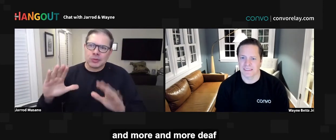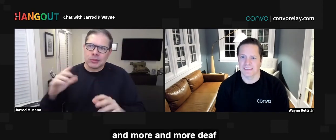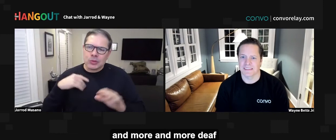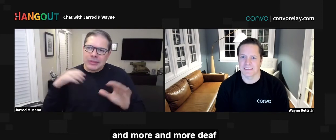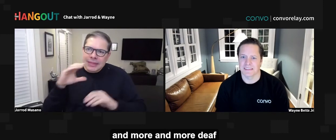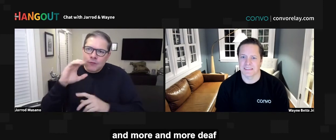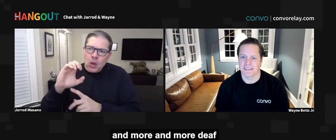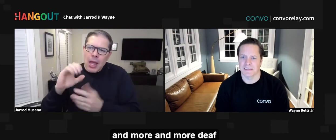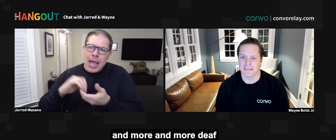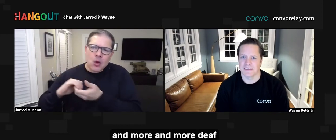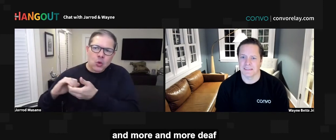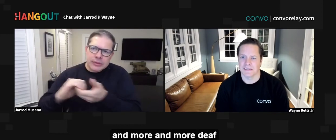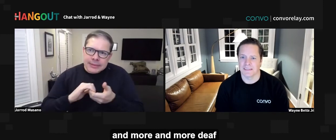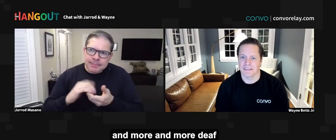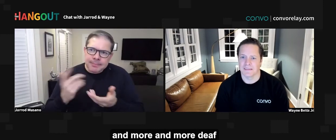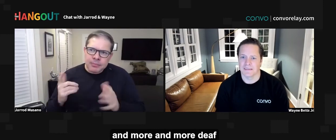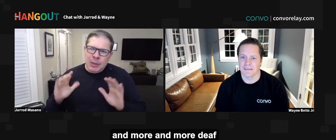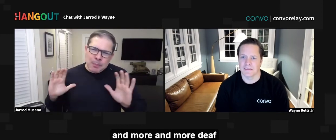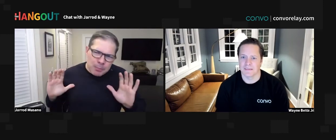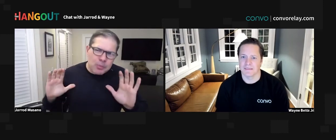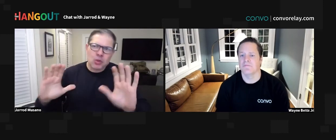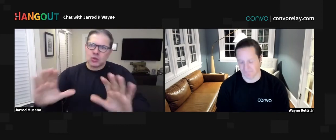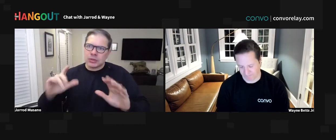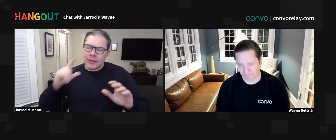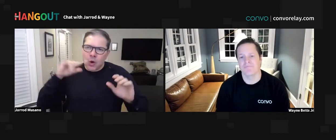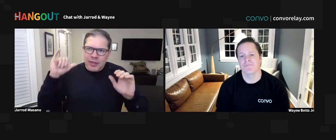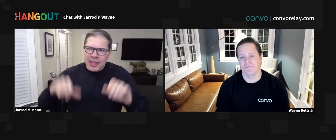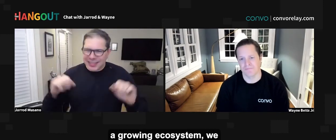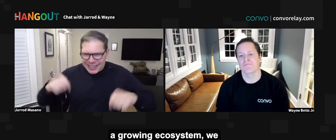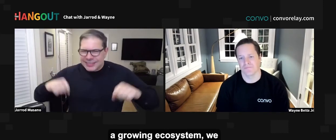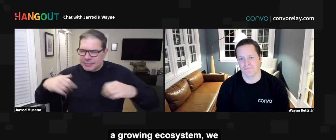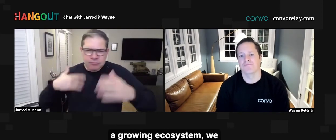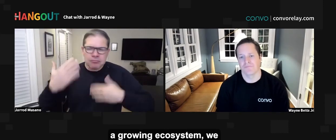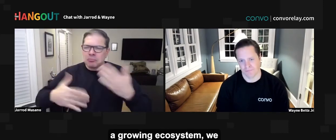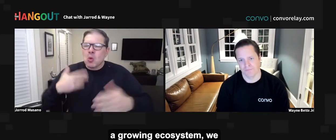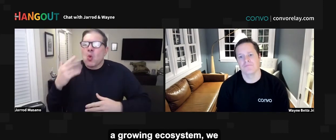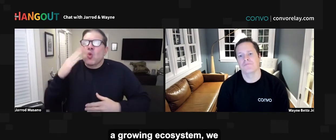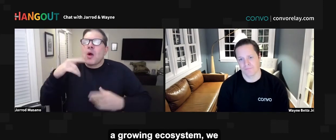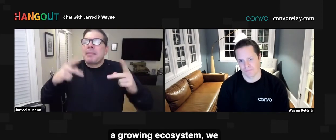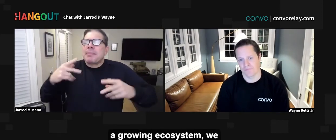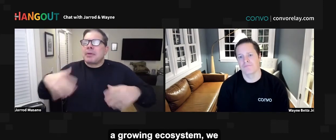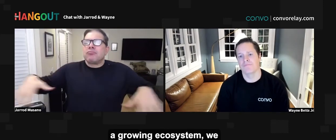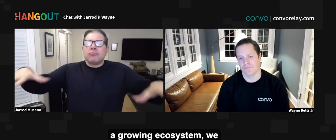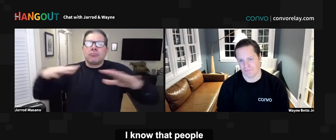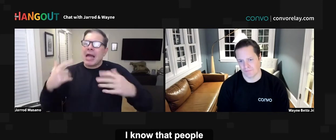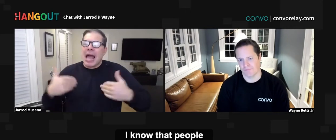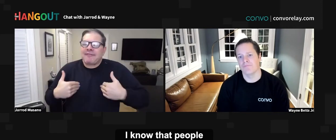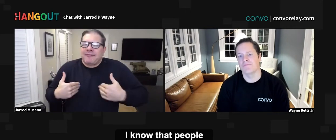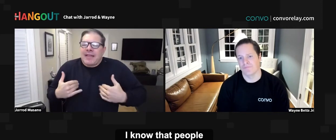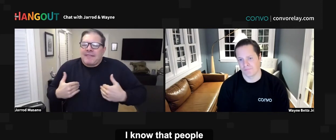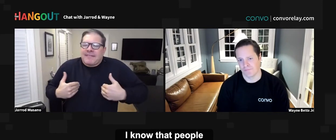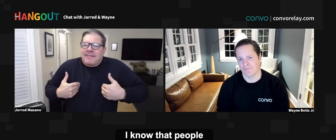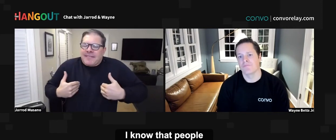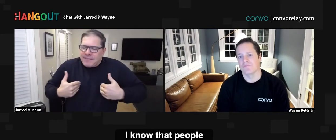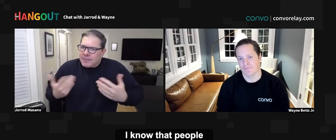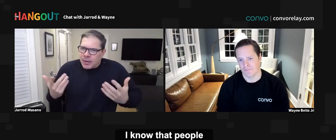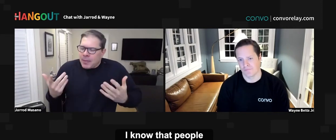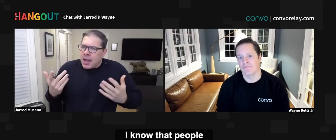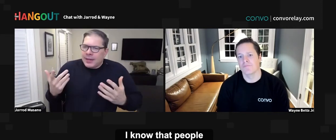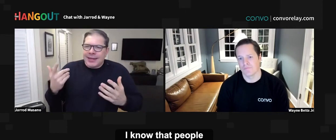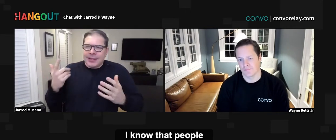more deaf businesses uh, starting up, a growing ecosystem. We really want to push that. I know that